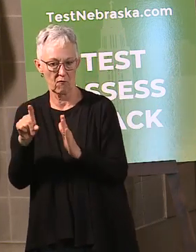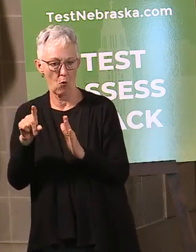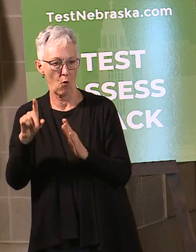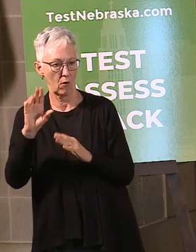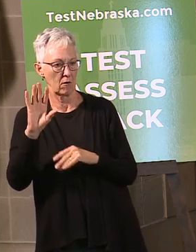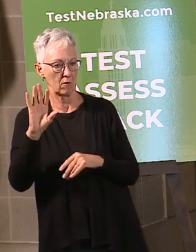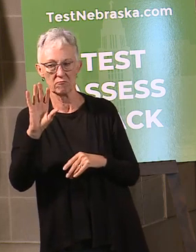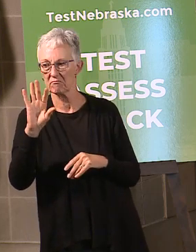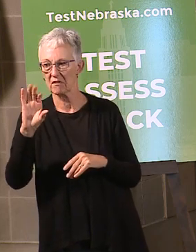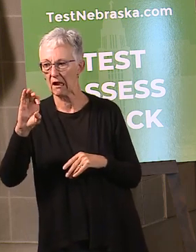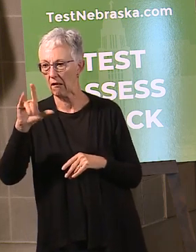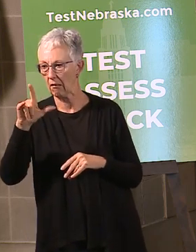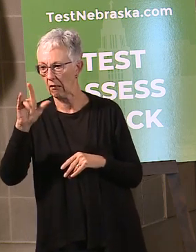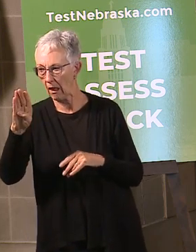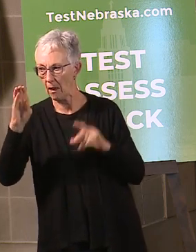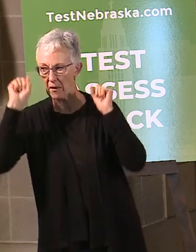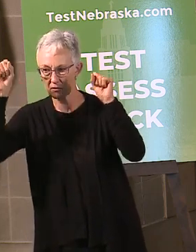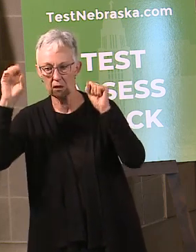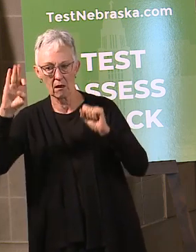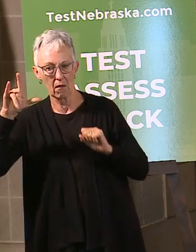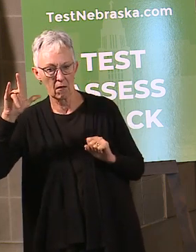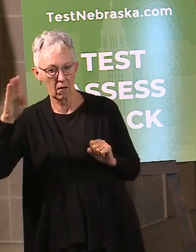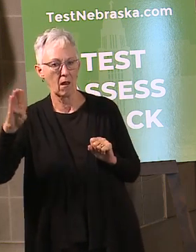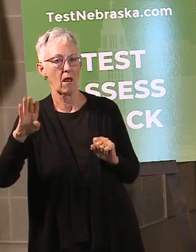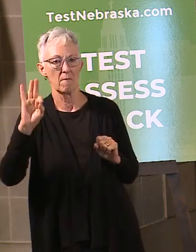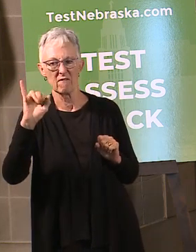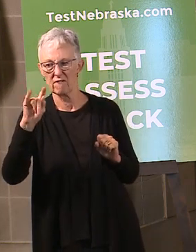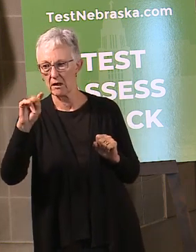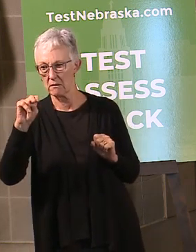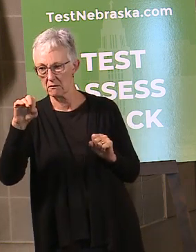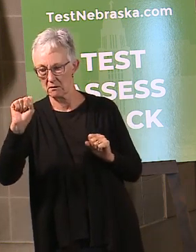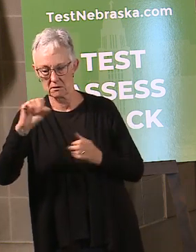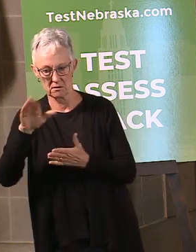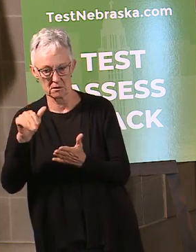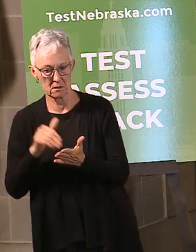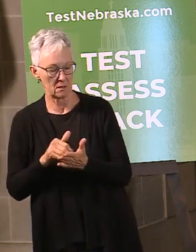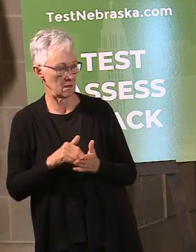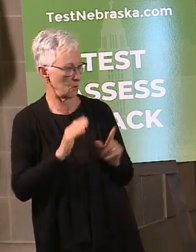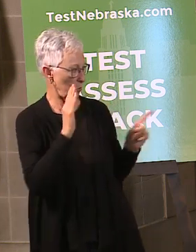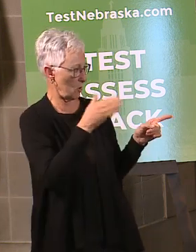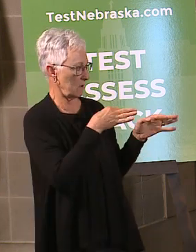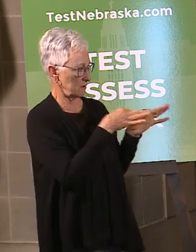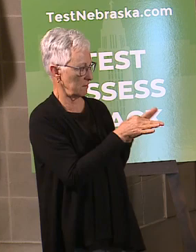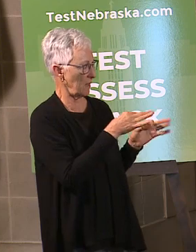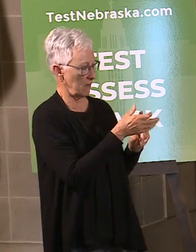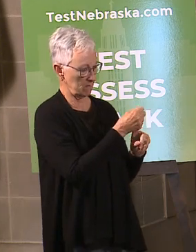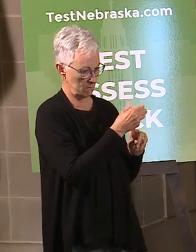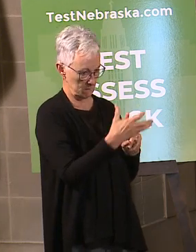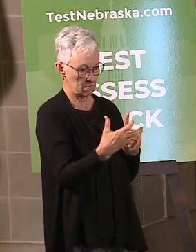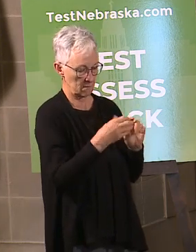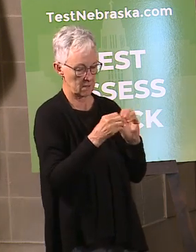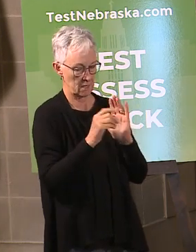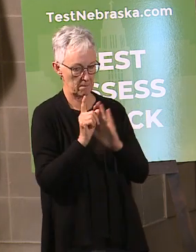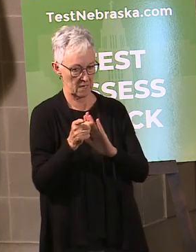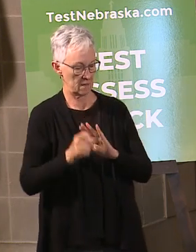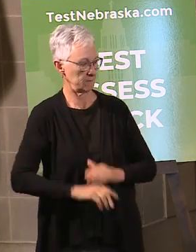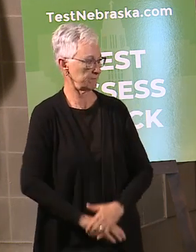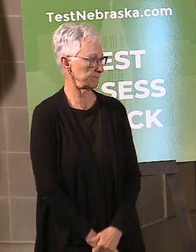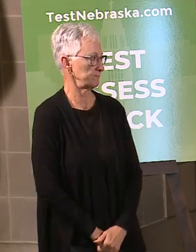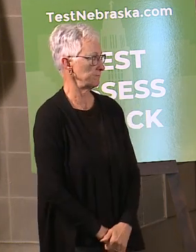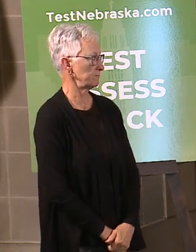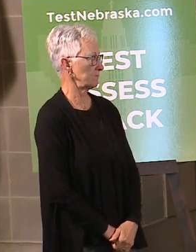fitness centers, health clubs, spas, that sort of thing. And we'll have, I'll have a little bit more on that here in a moment as well. All